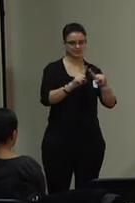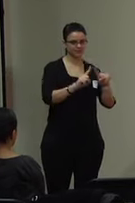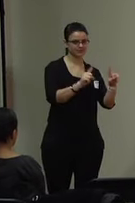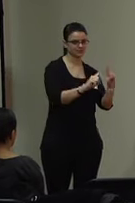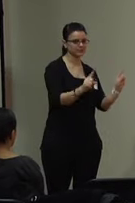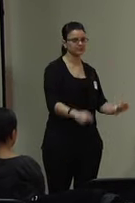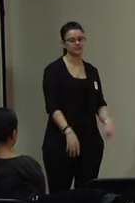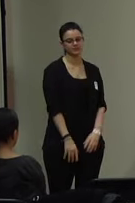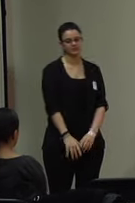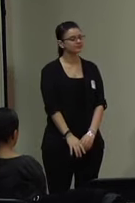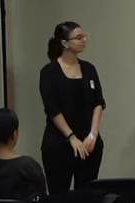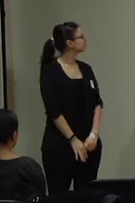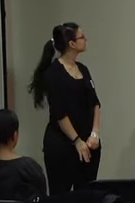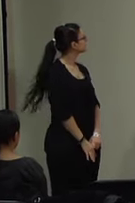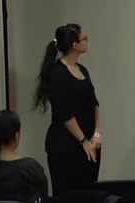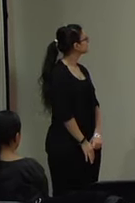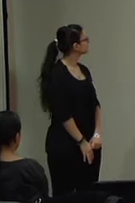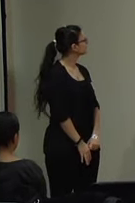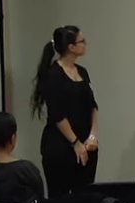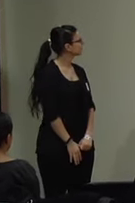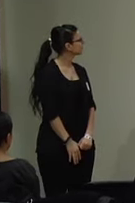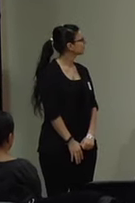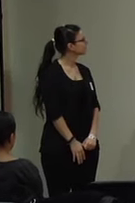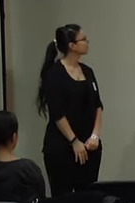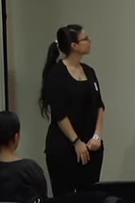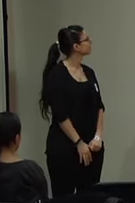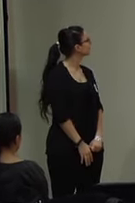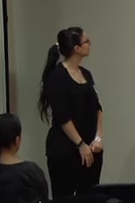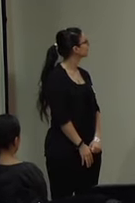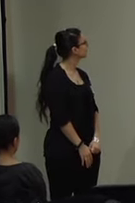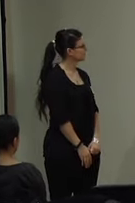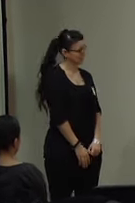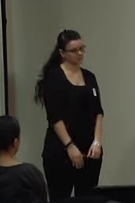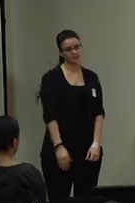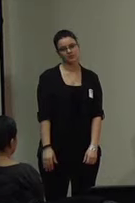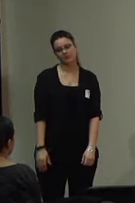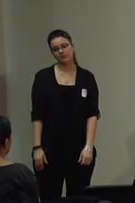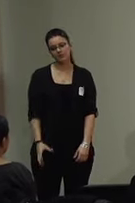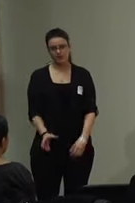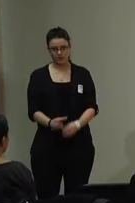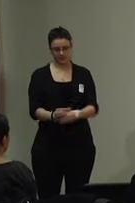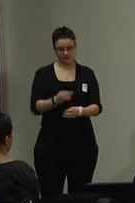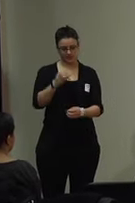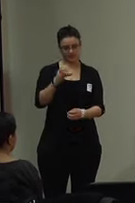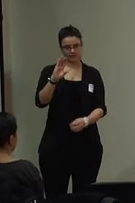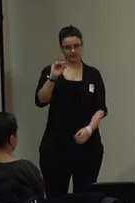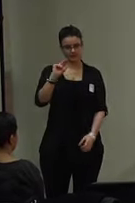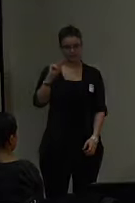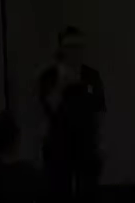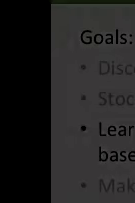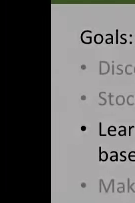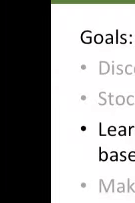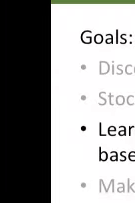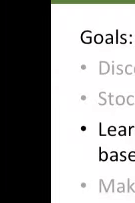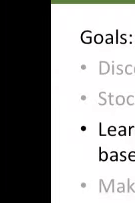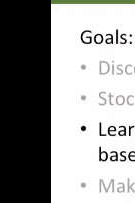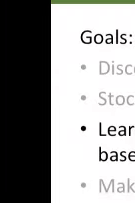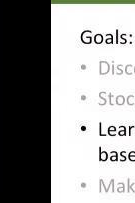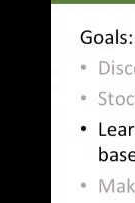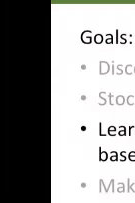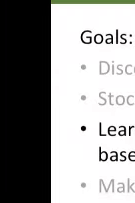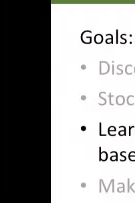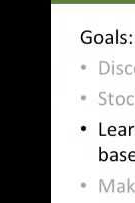for emergencies. They're a great thing to have on hand. You can add them on top of your grains or whatever else you're gonna do with them. So now